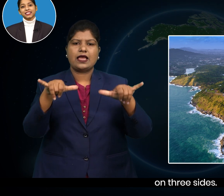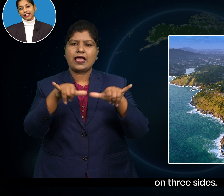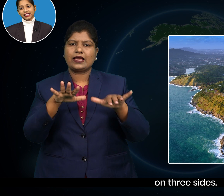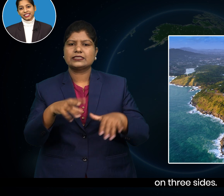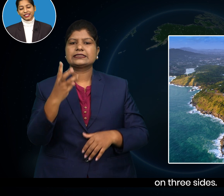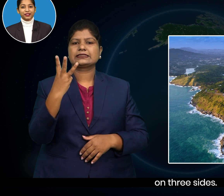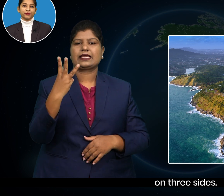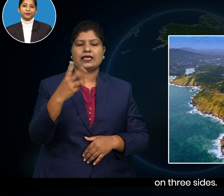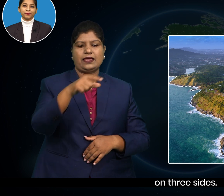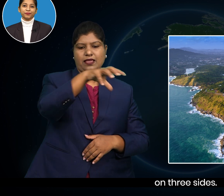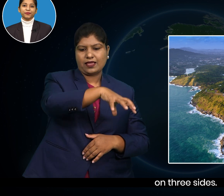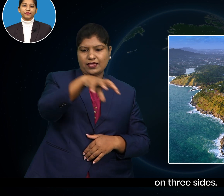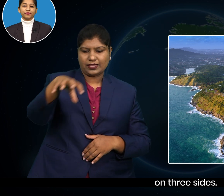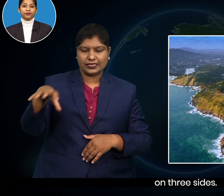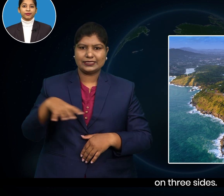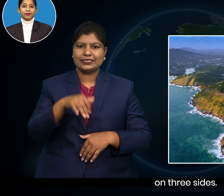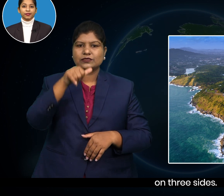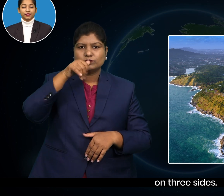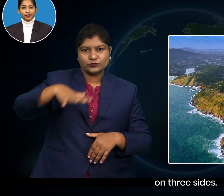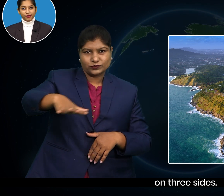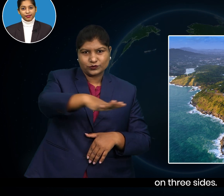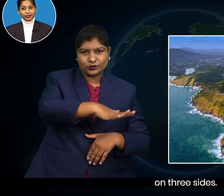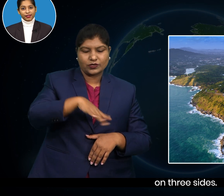3 sides.